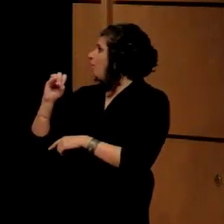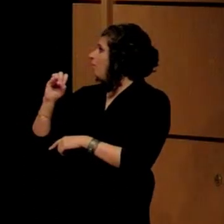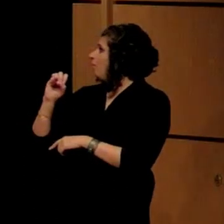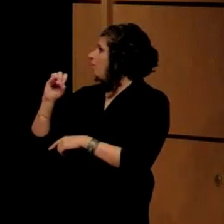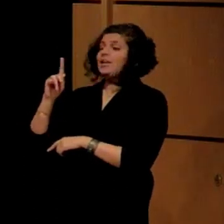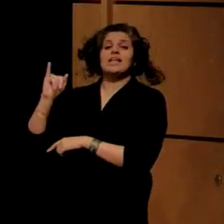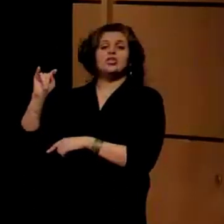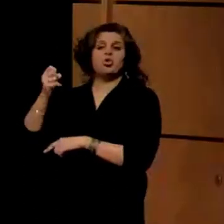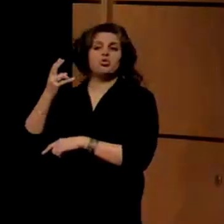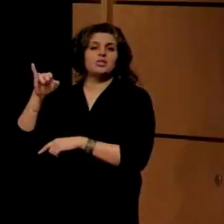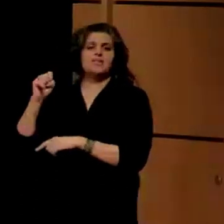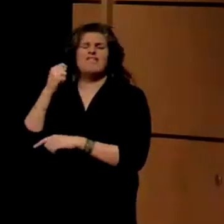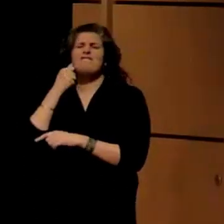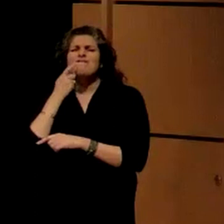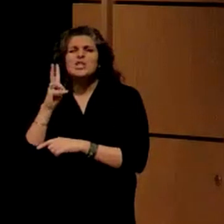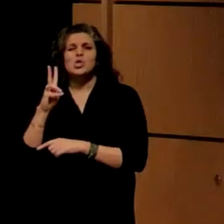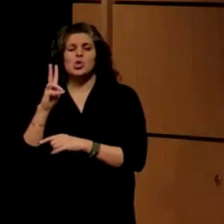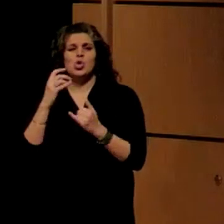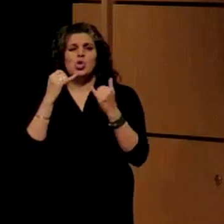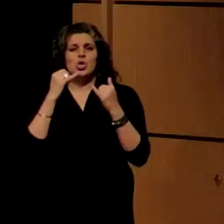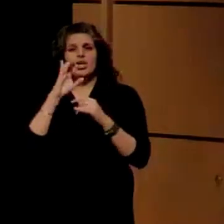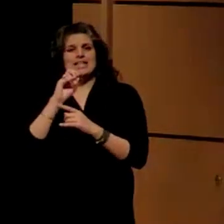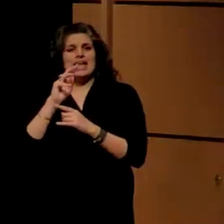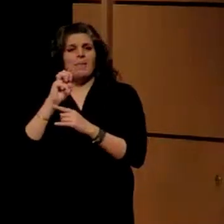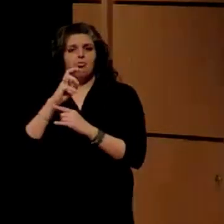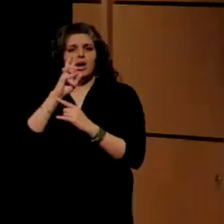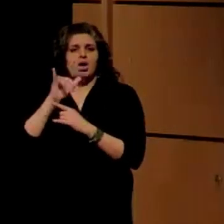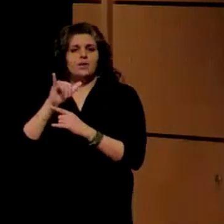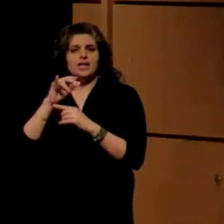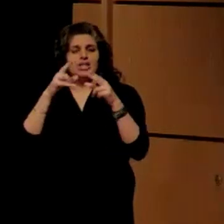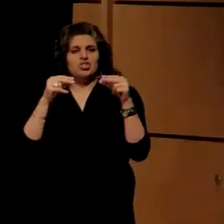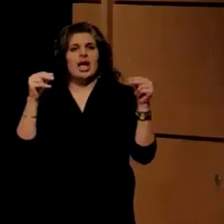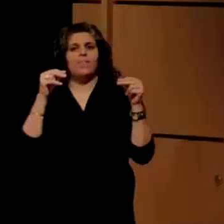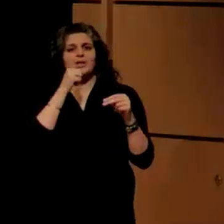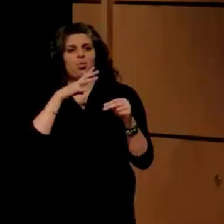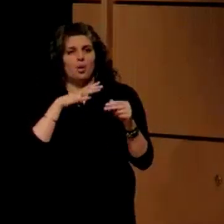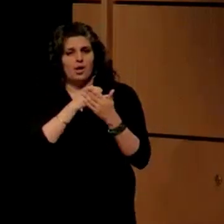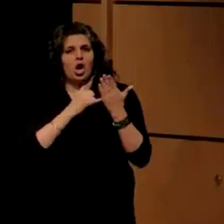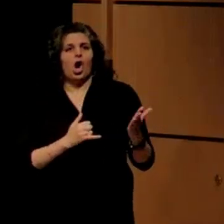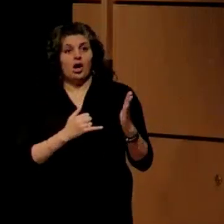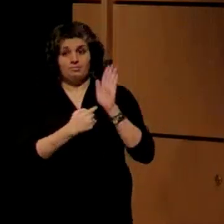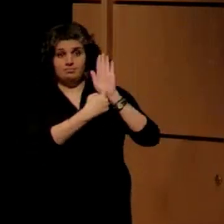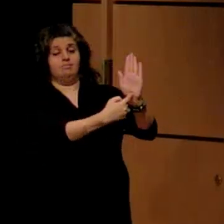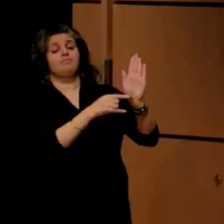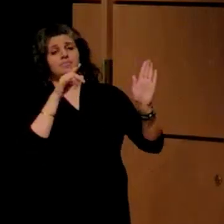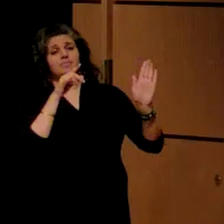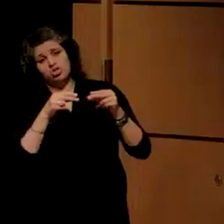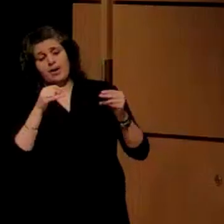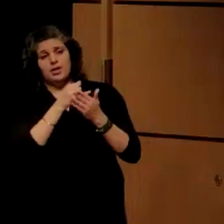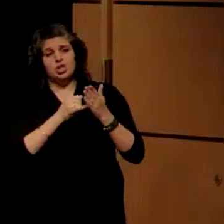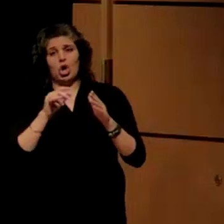few contemporary Japanese women artists working with bamboo, is currently on view in the Japanese art galleries.